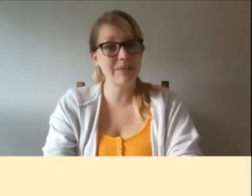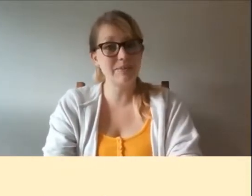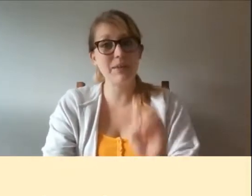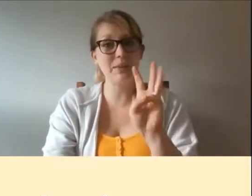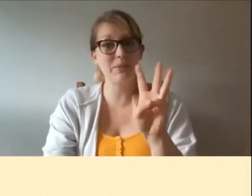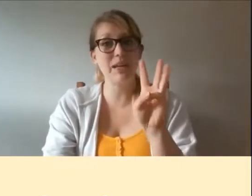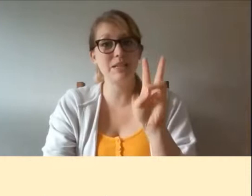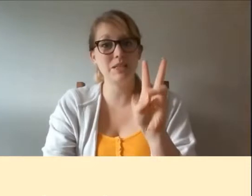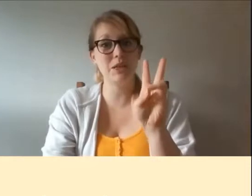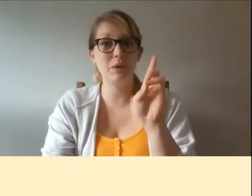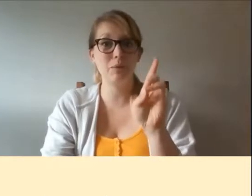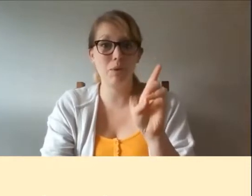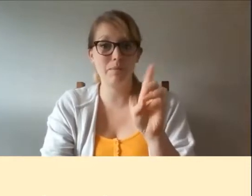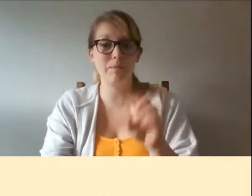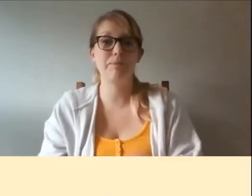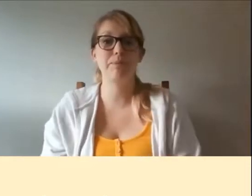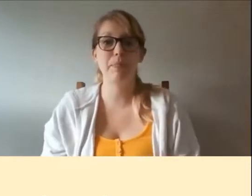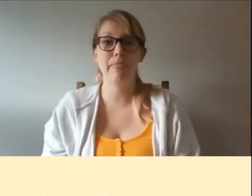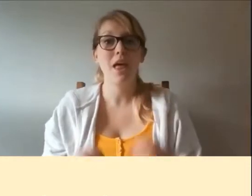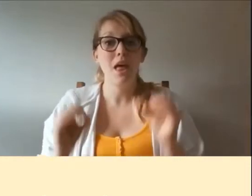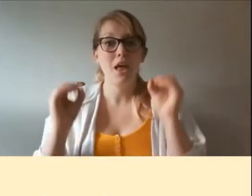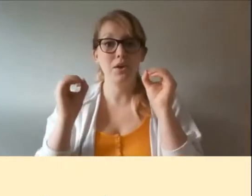ready? 3, 2, 1.